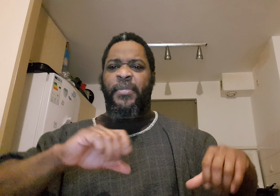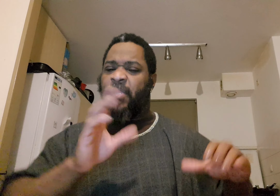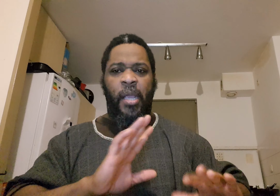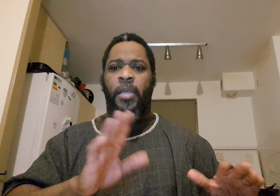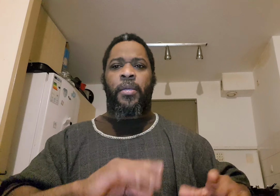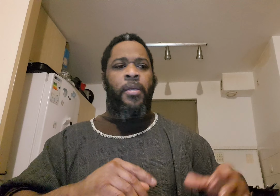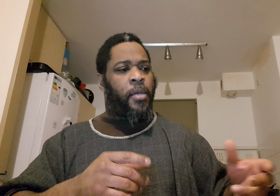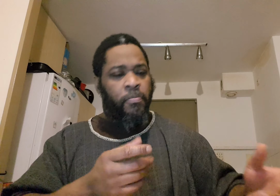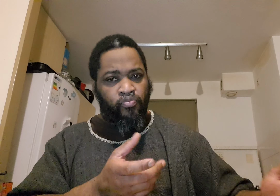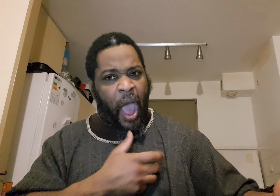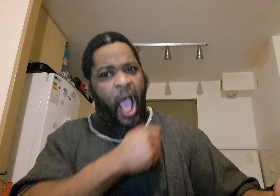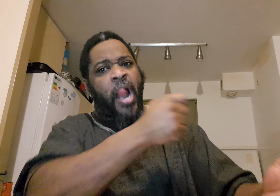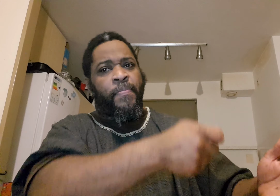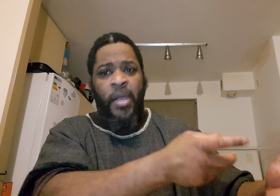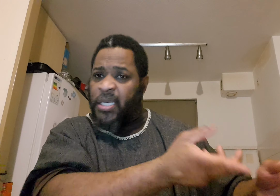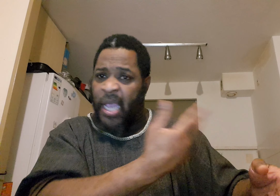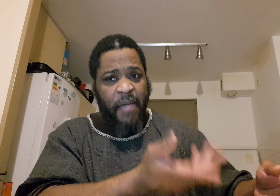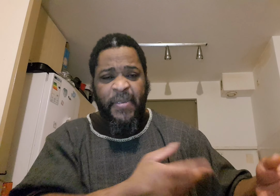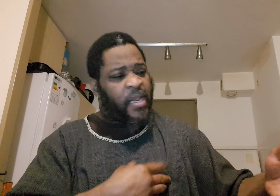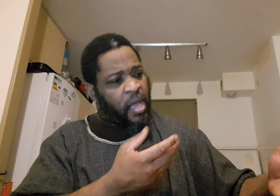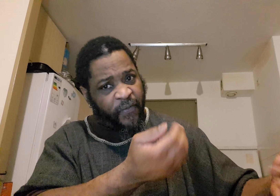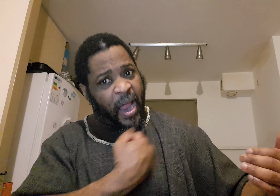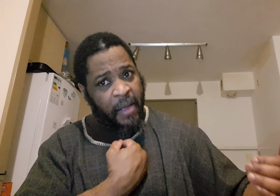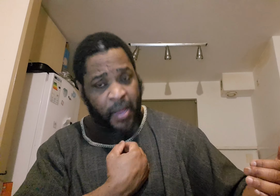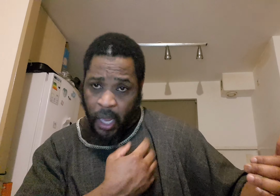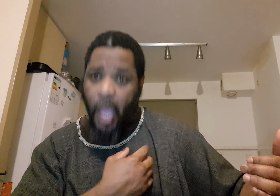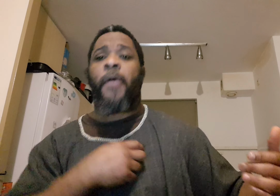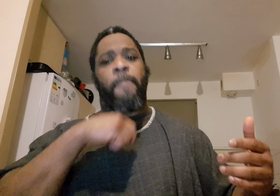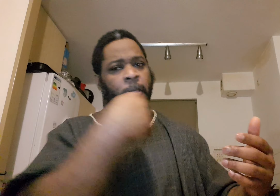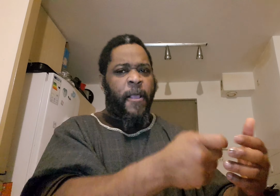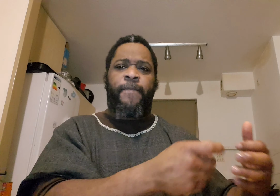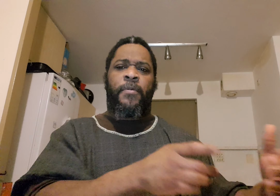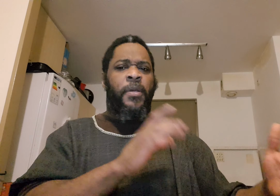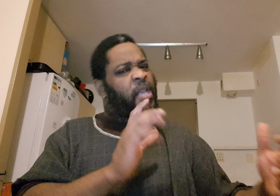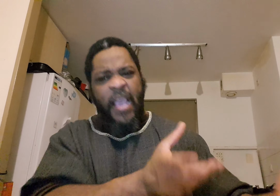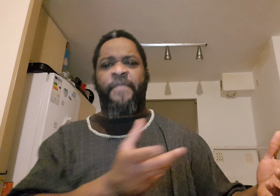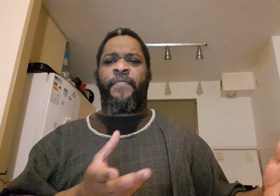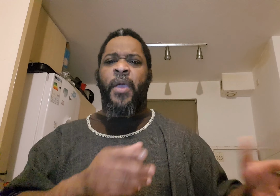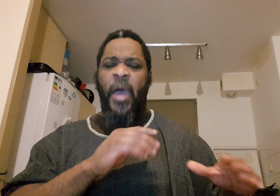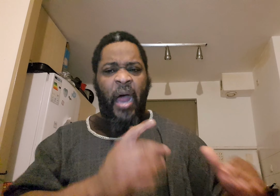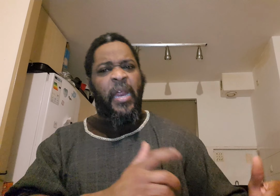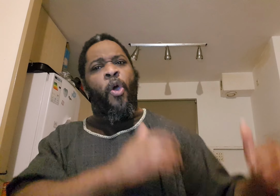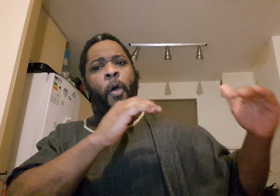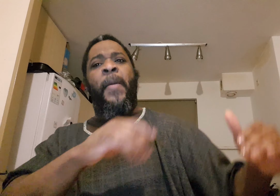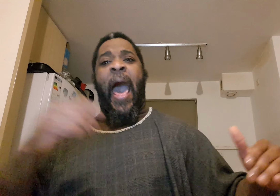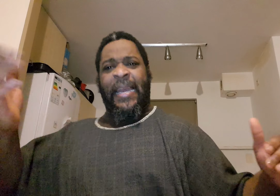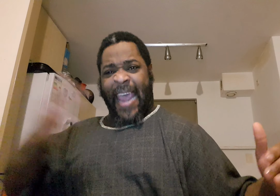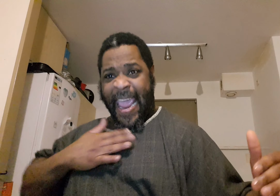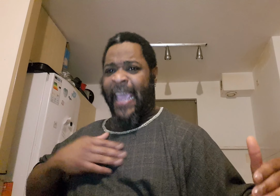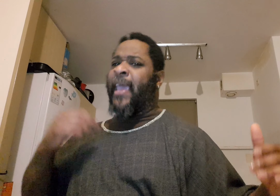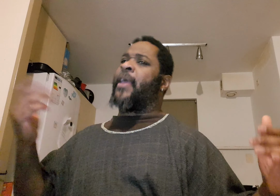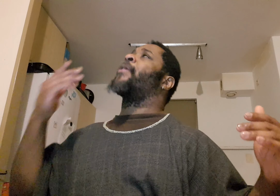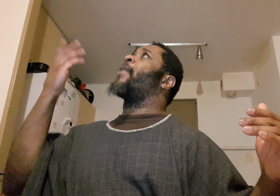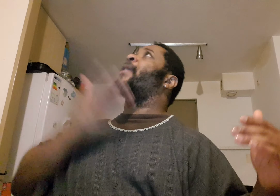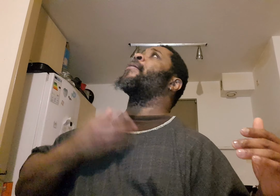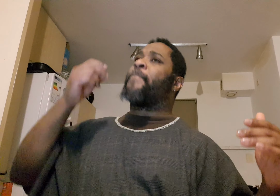me how she had me plan yeah keep the hope and get